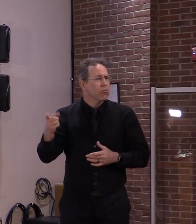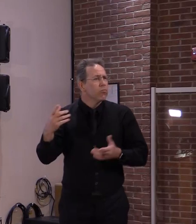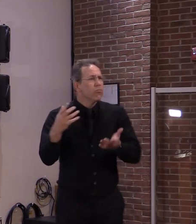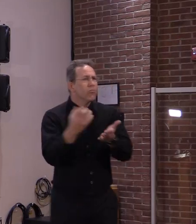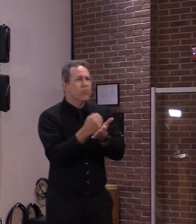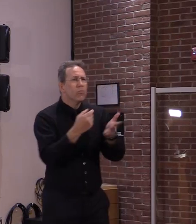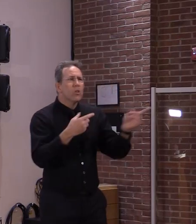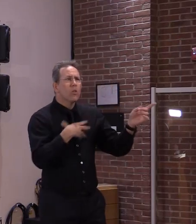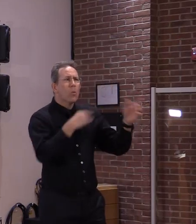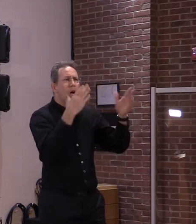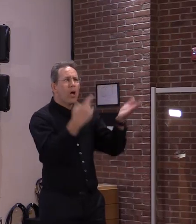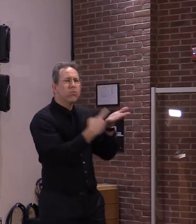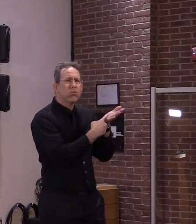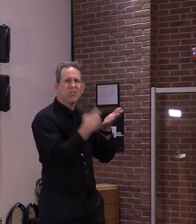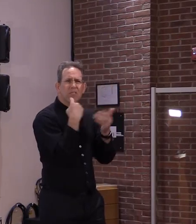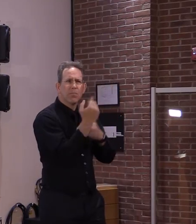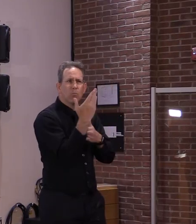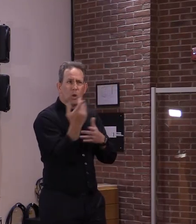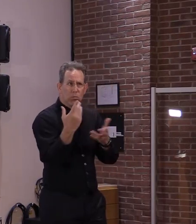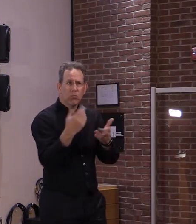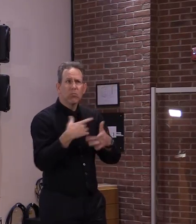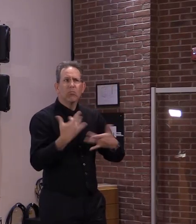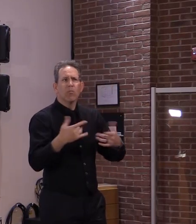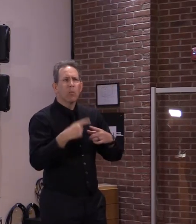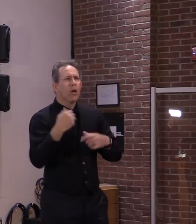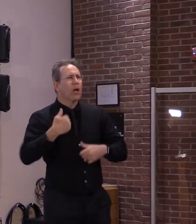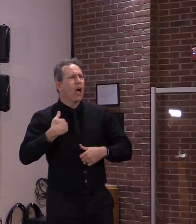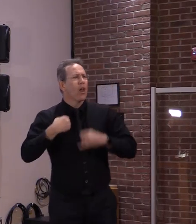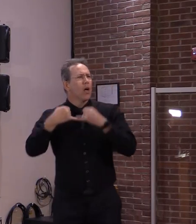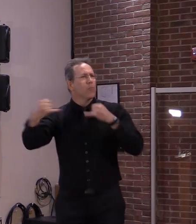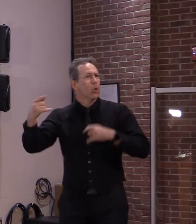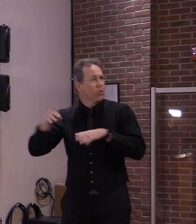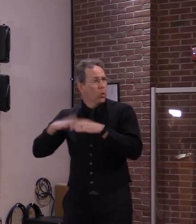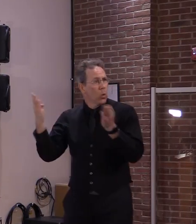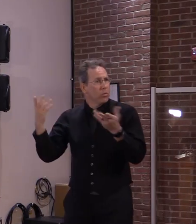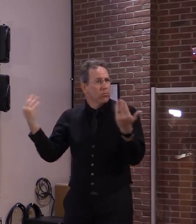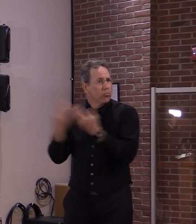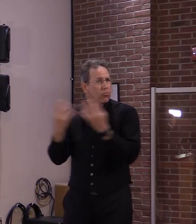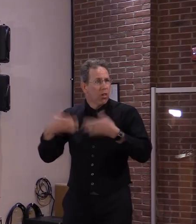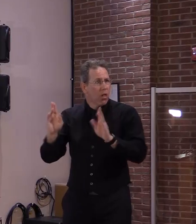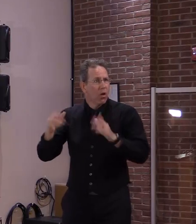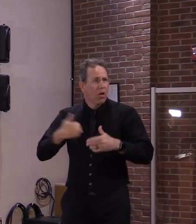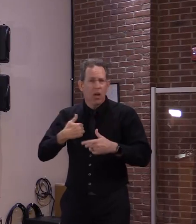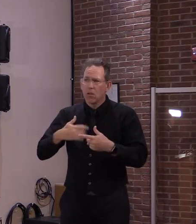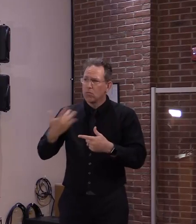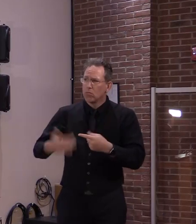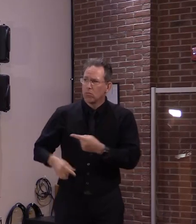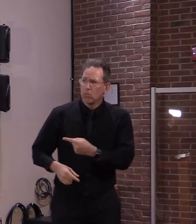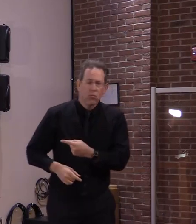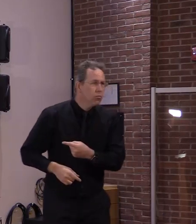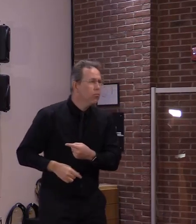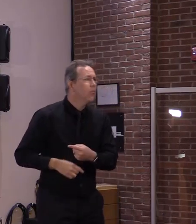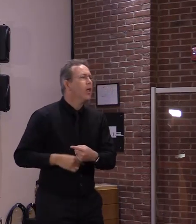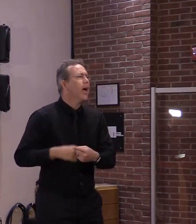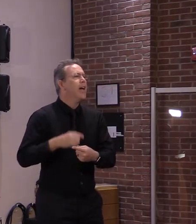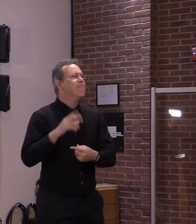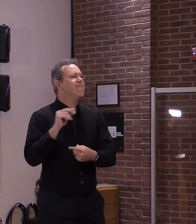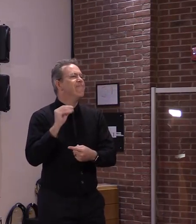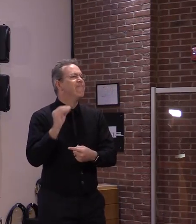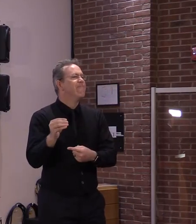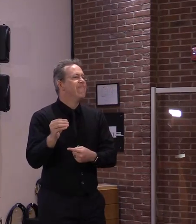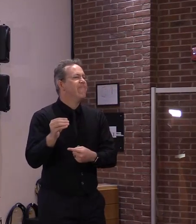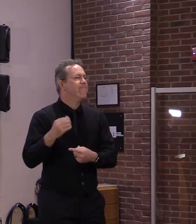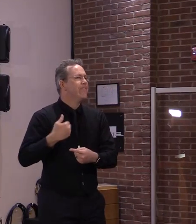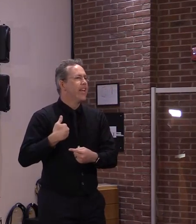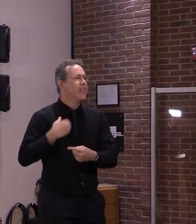No, nothing on the border at this point in time. Obviously, we watch that with interest, and I don't think